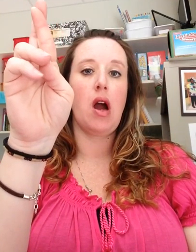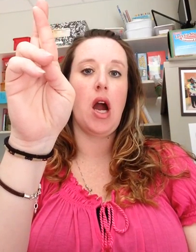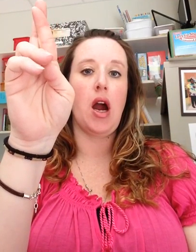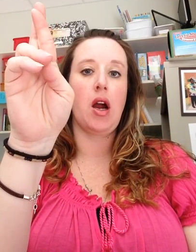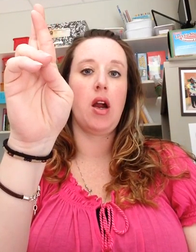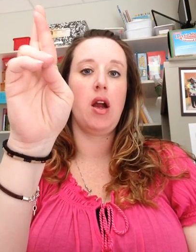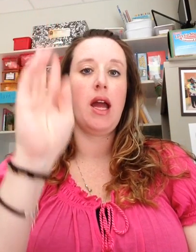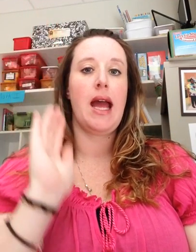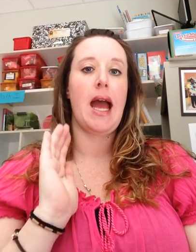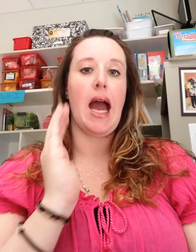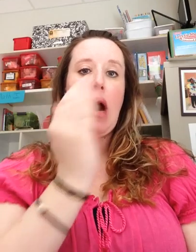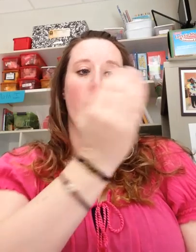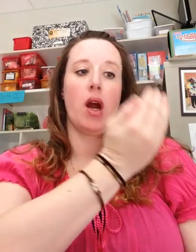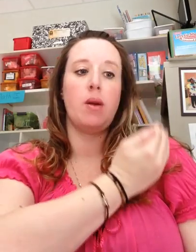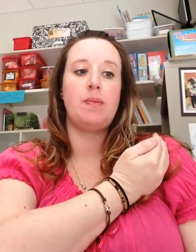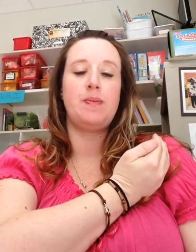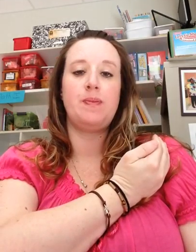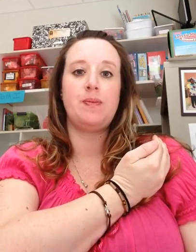O-U-R, hour.